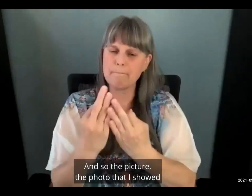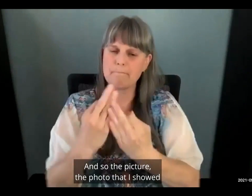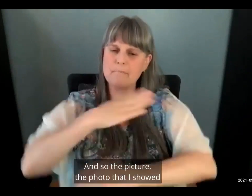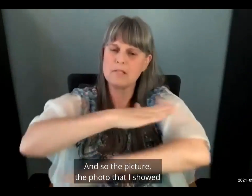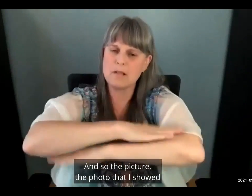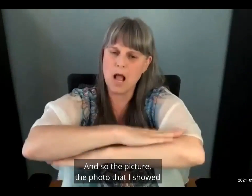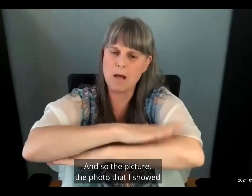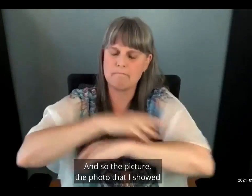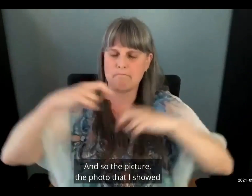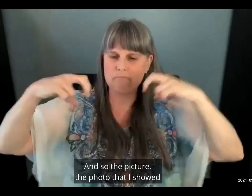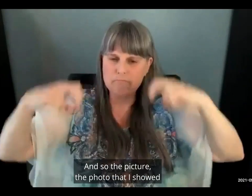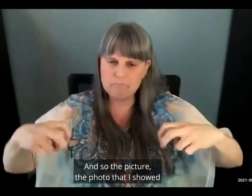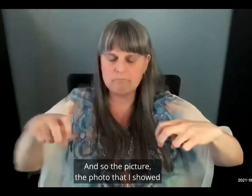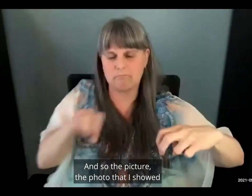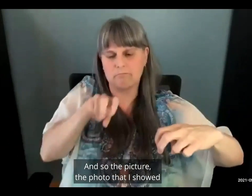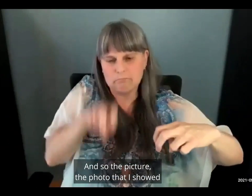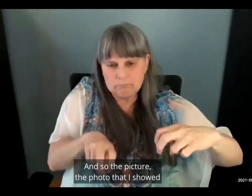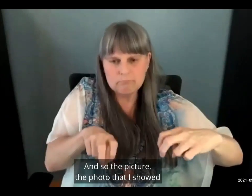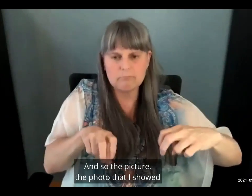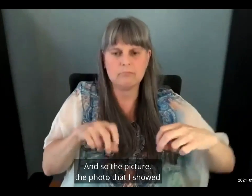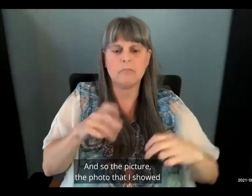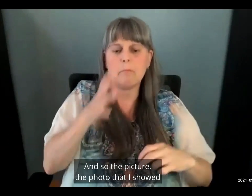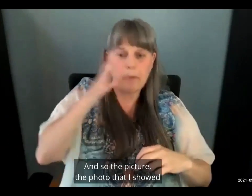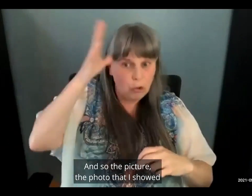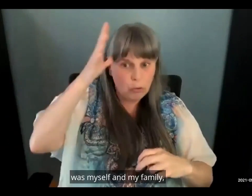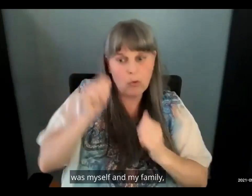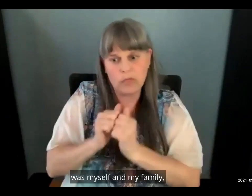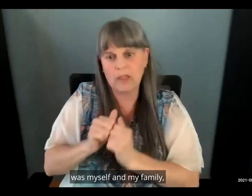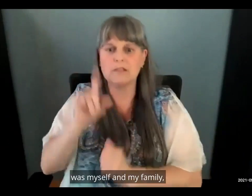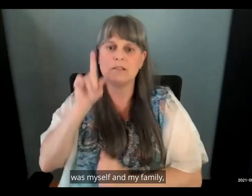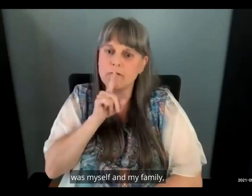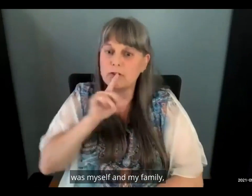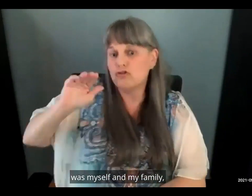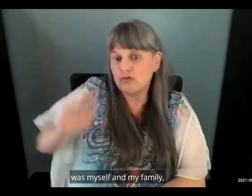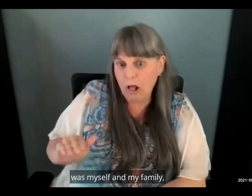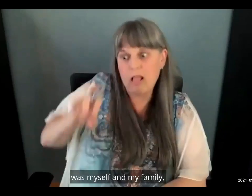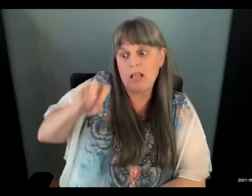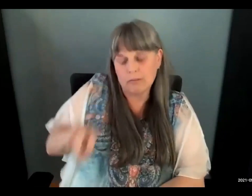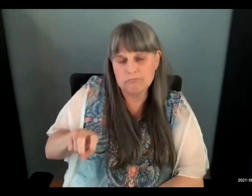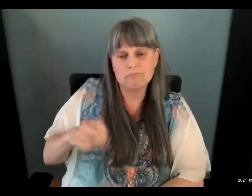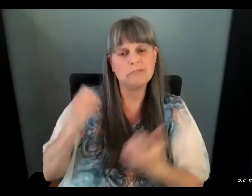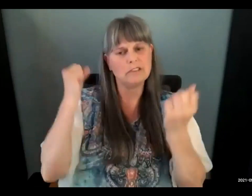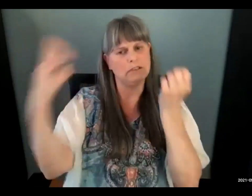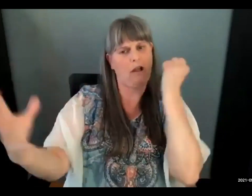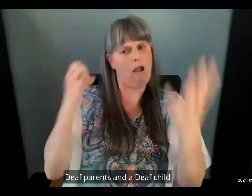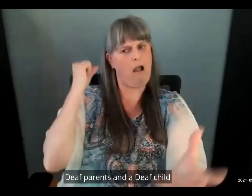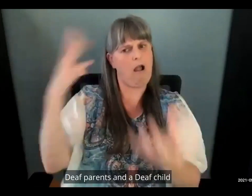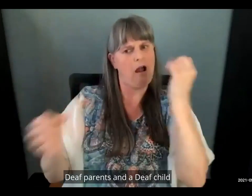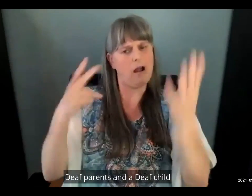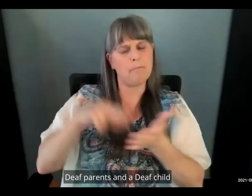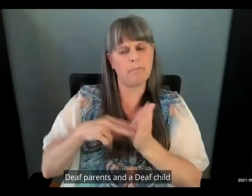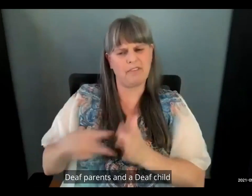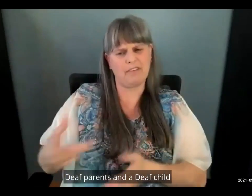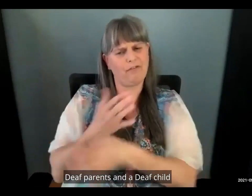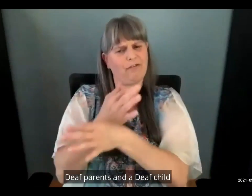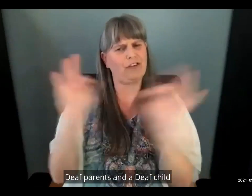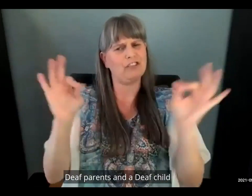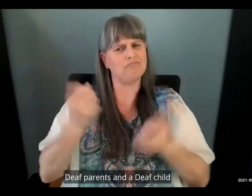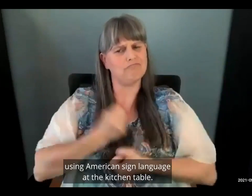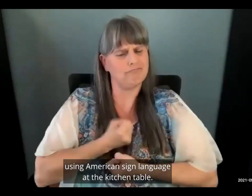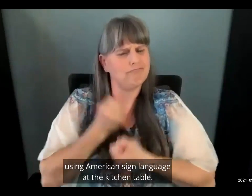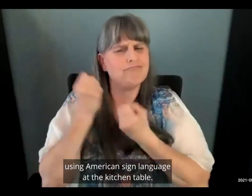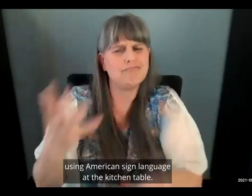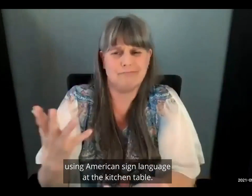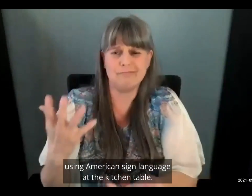And so the picture, photo that I showed was myself and my family, deaf parents and a deaf